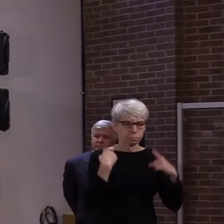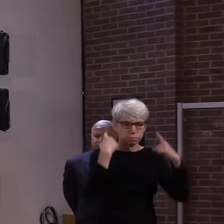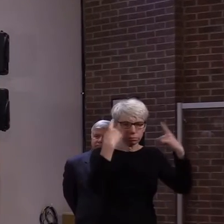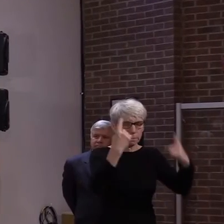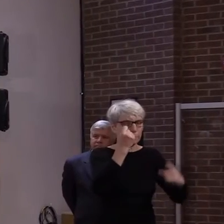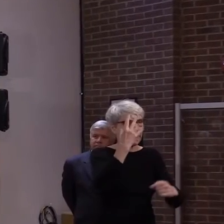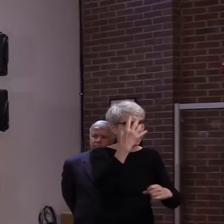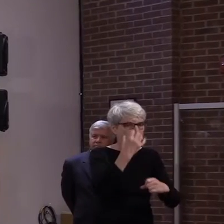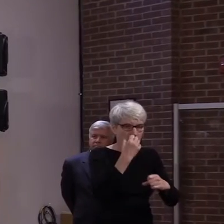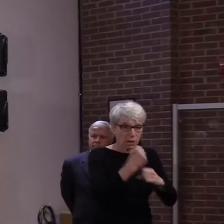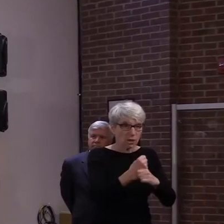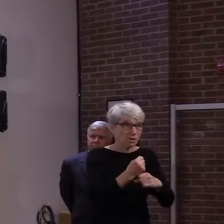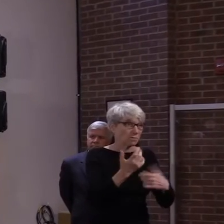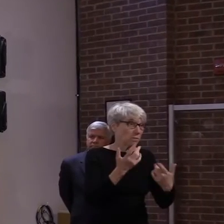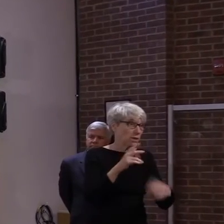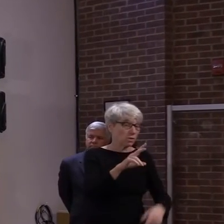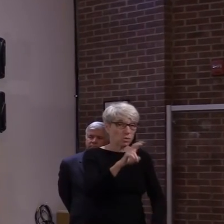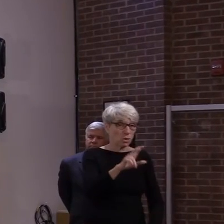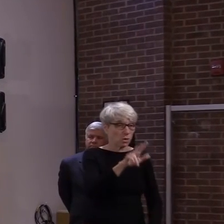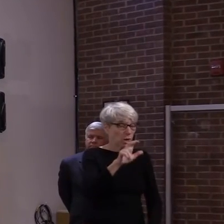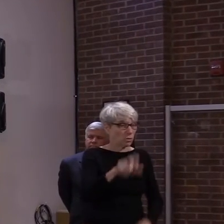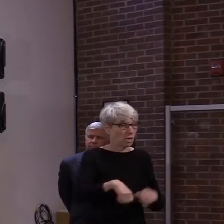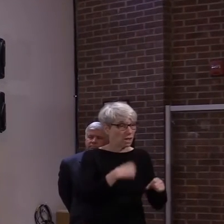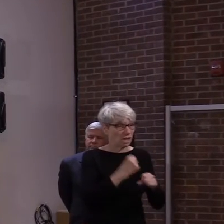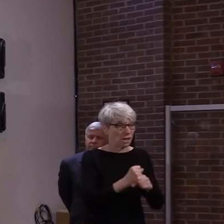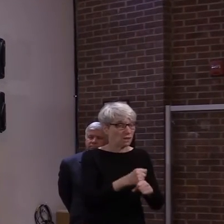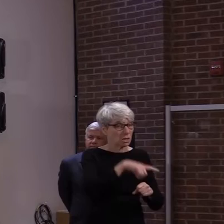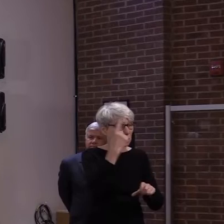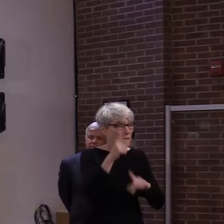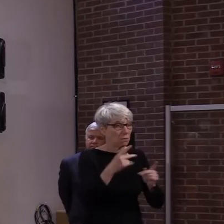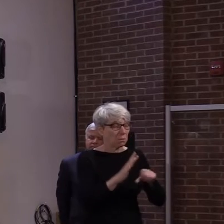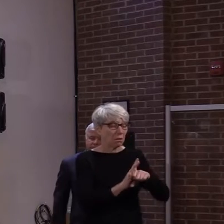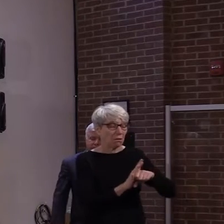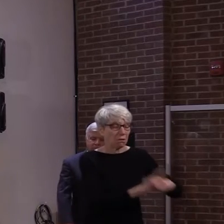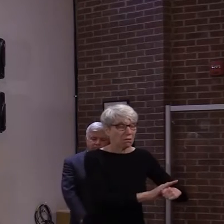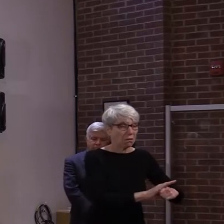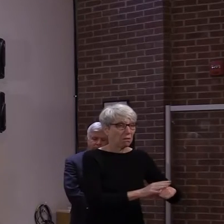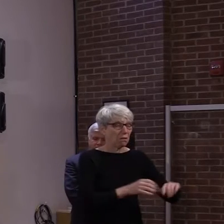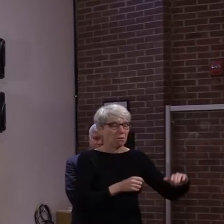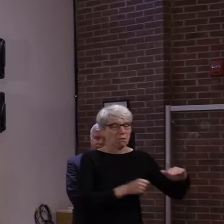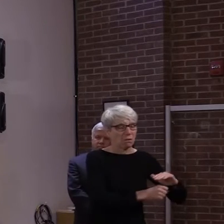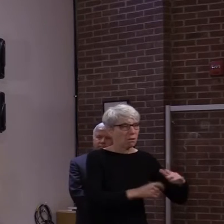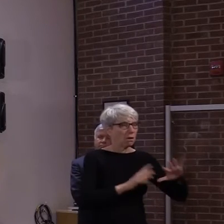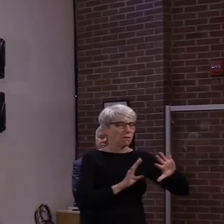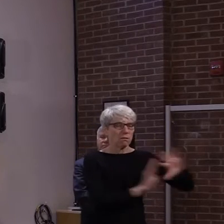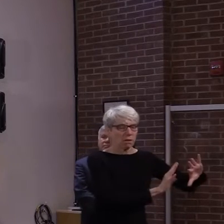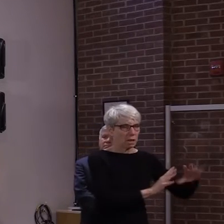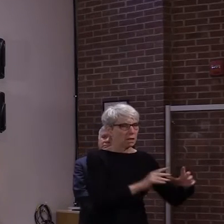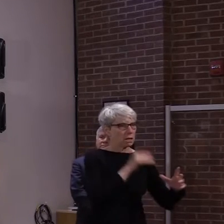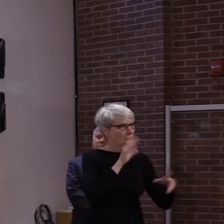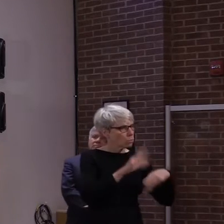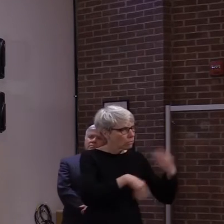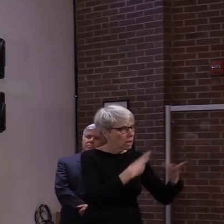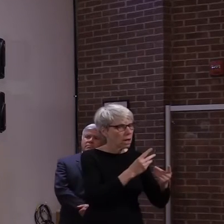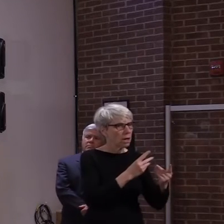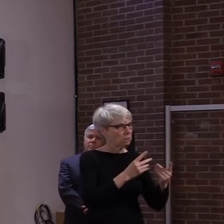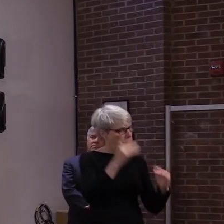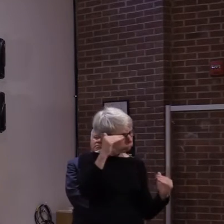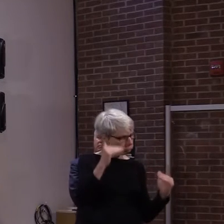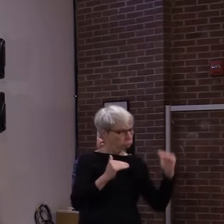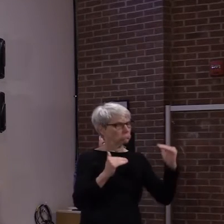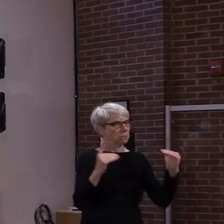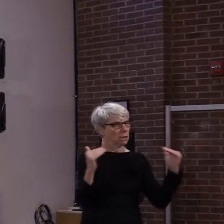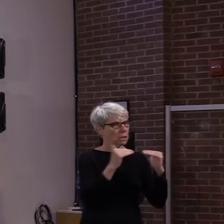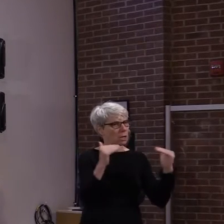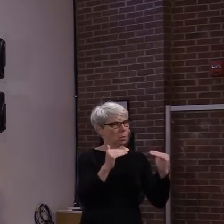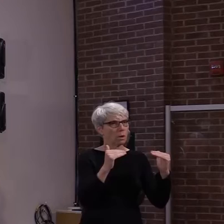even centuries of historical injustice that have a great explanation for some of the fundamental differences in